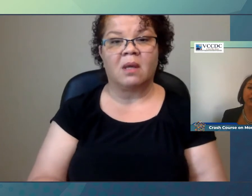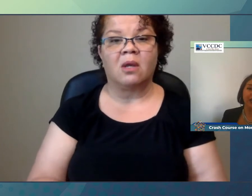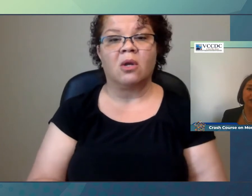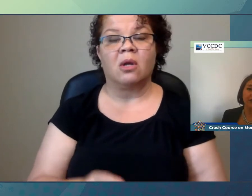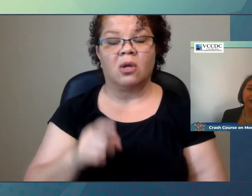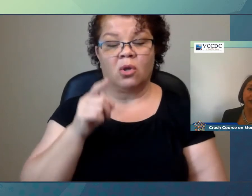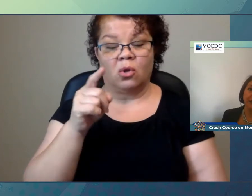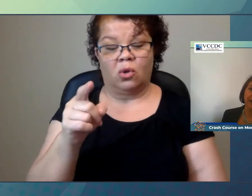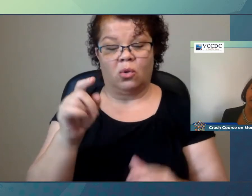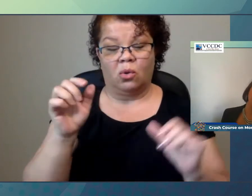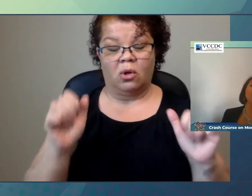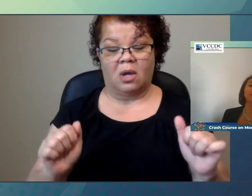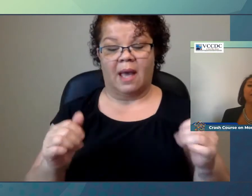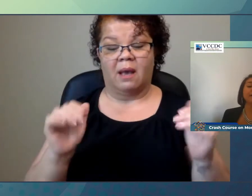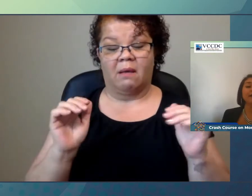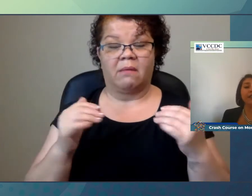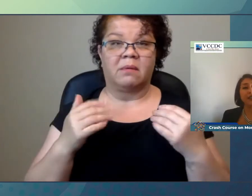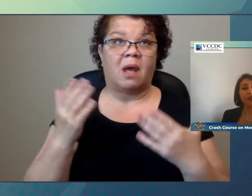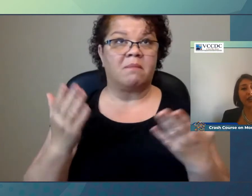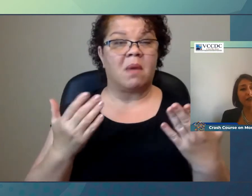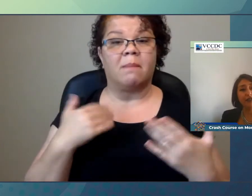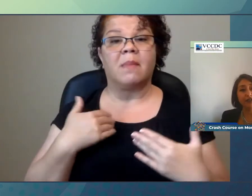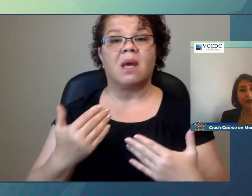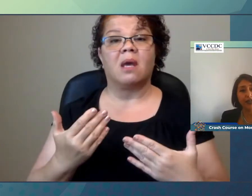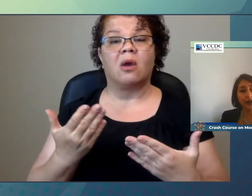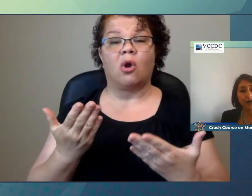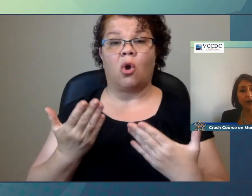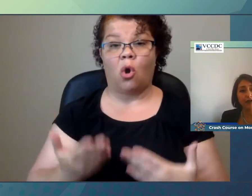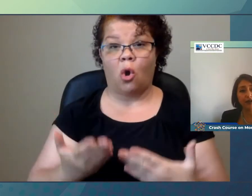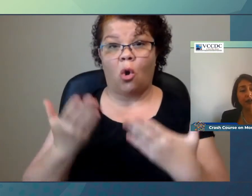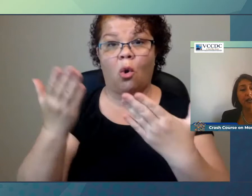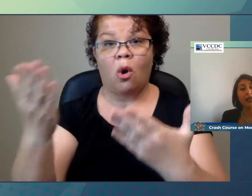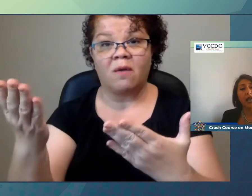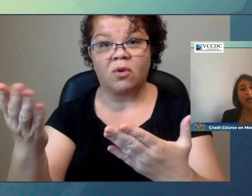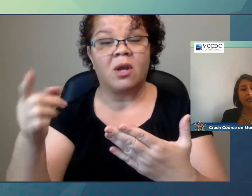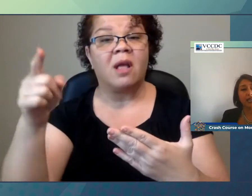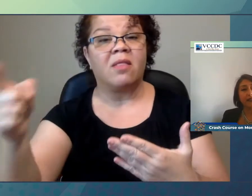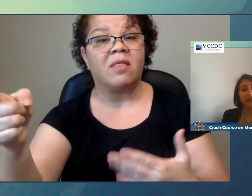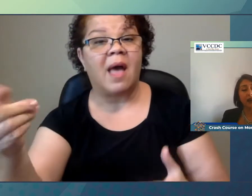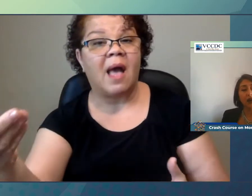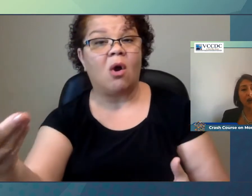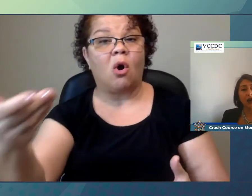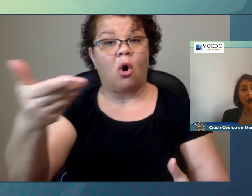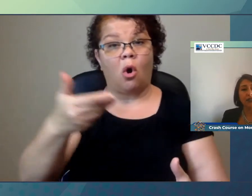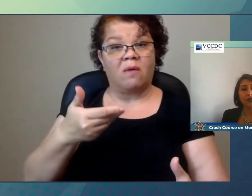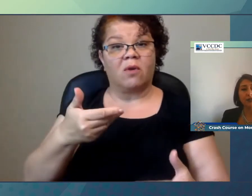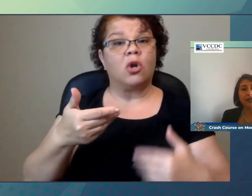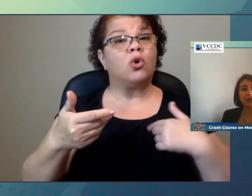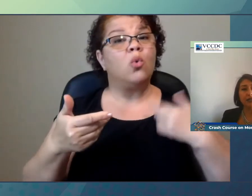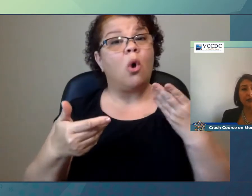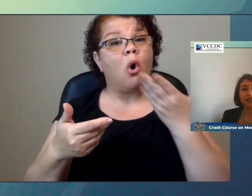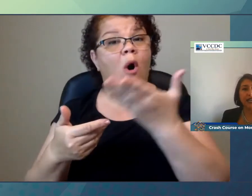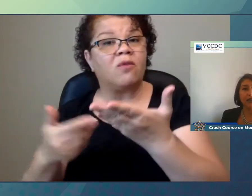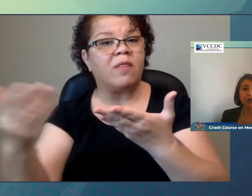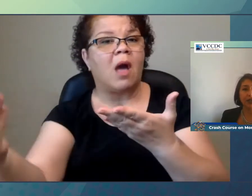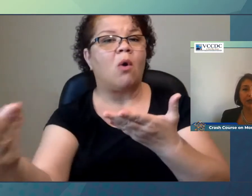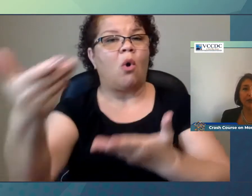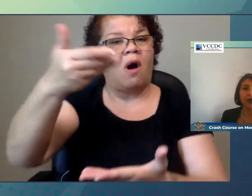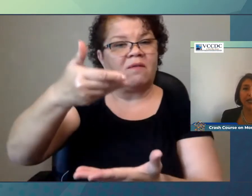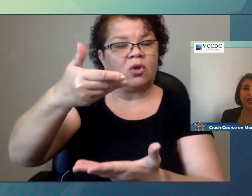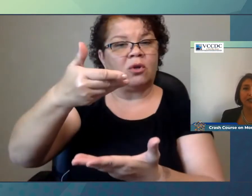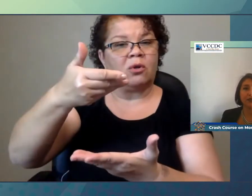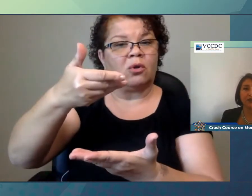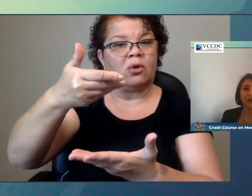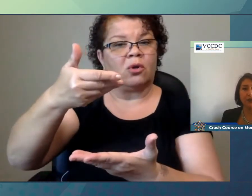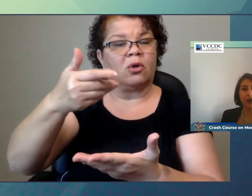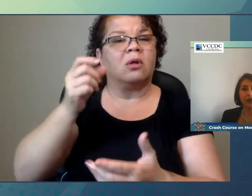You could have submitted an offer. They could have given you a counter offer. And again, all intermingling with that, when